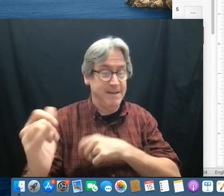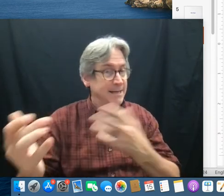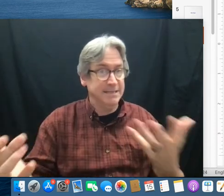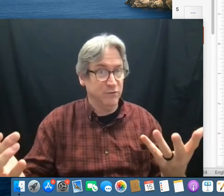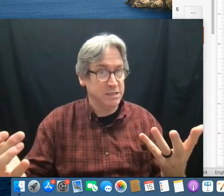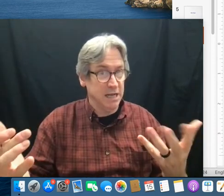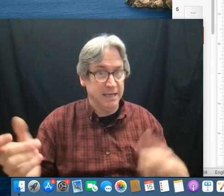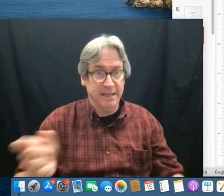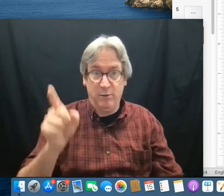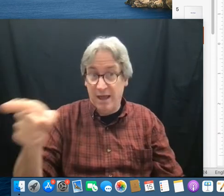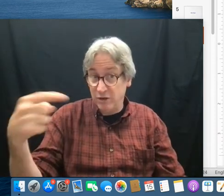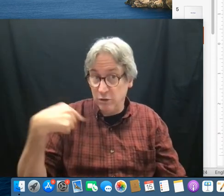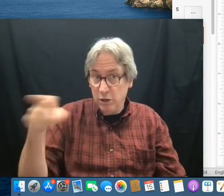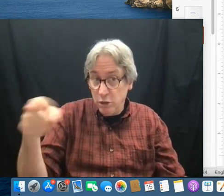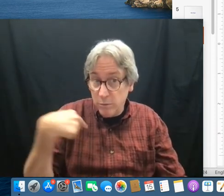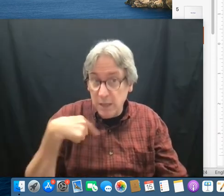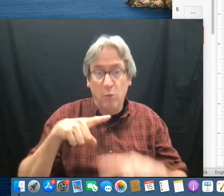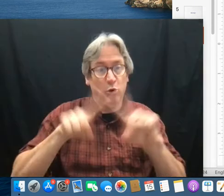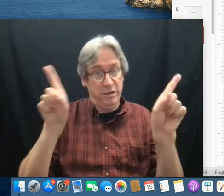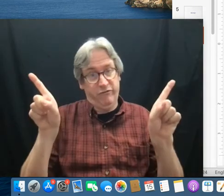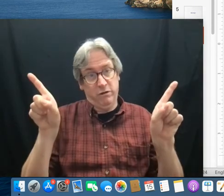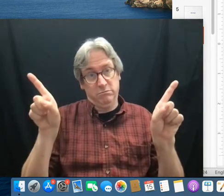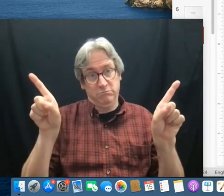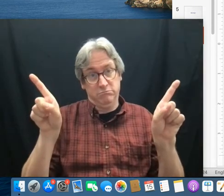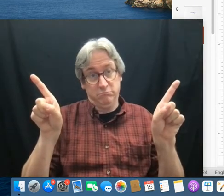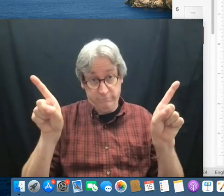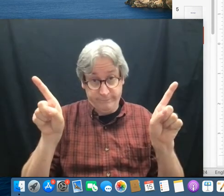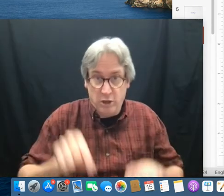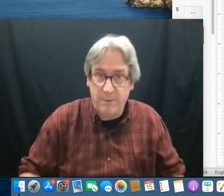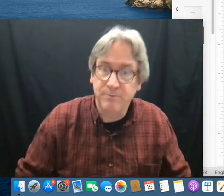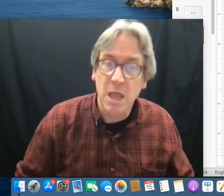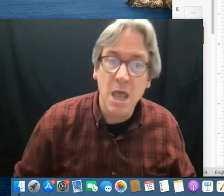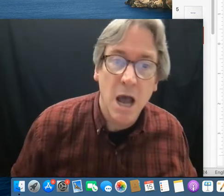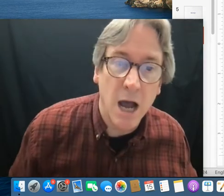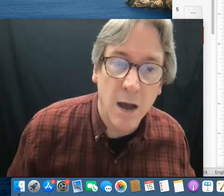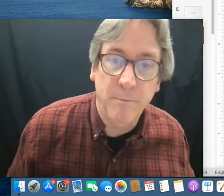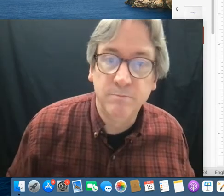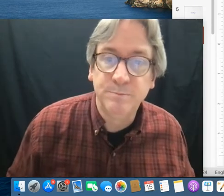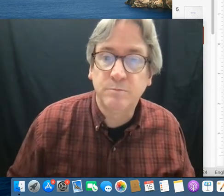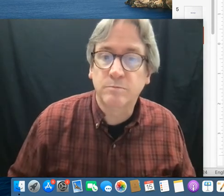sign. Different's not like that. We have to do you and me, we're different. Okay.